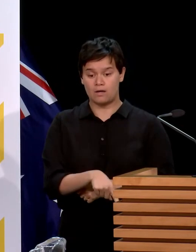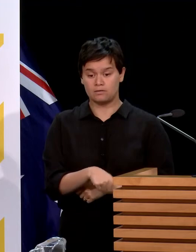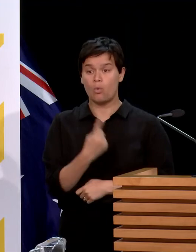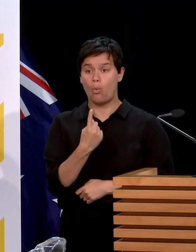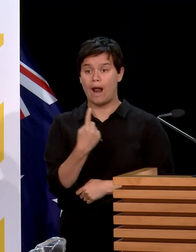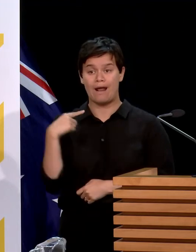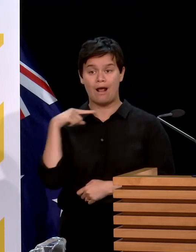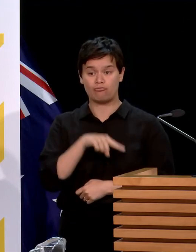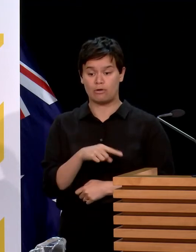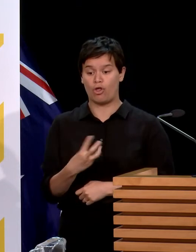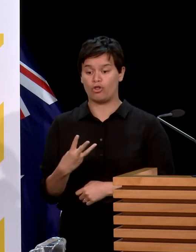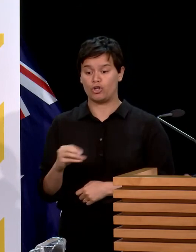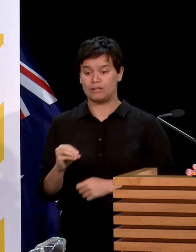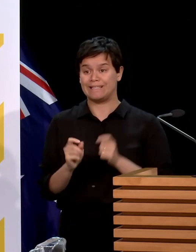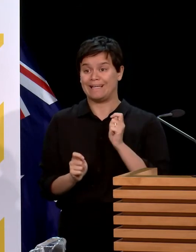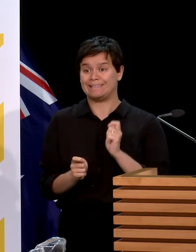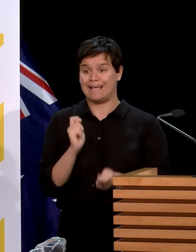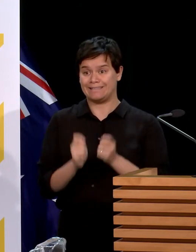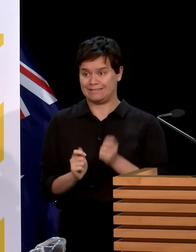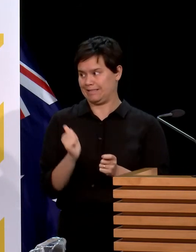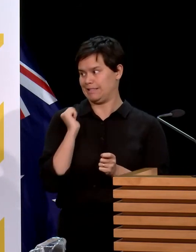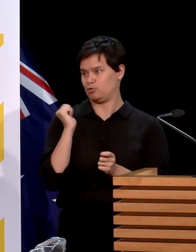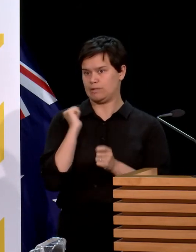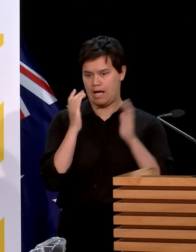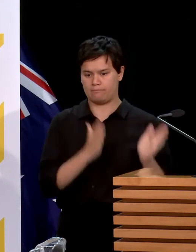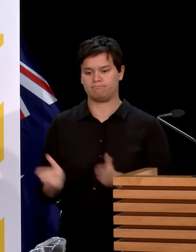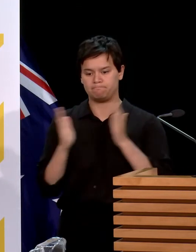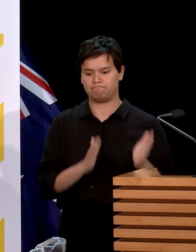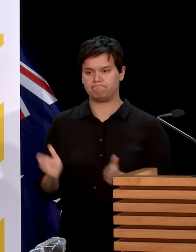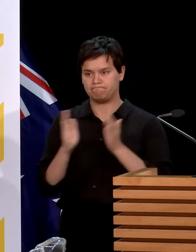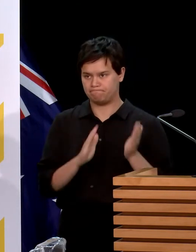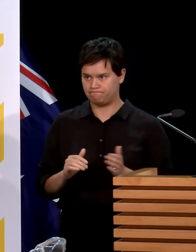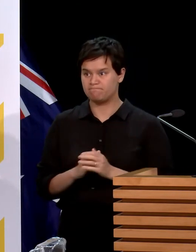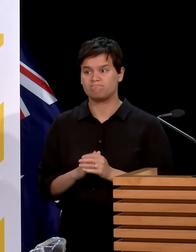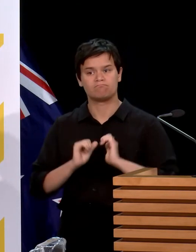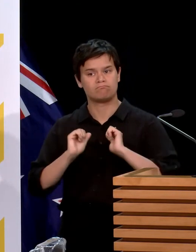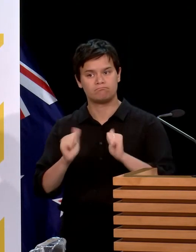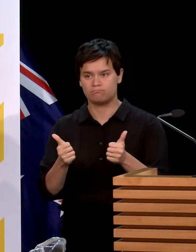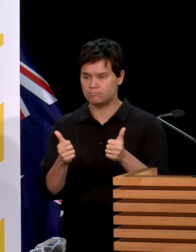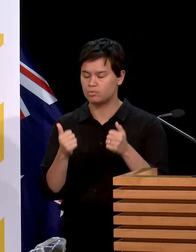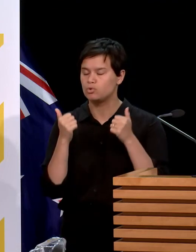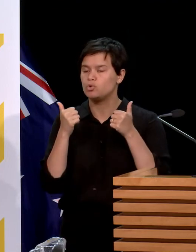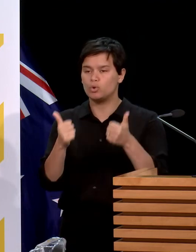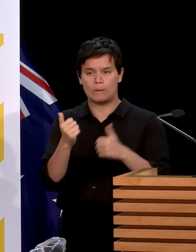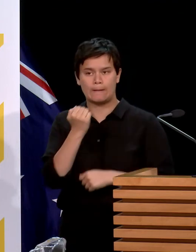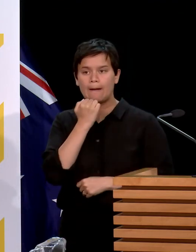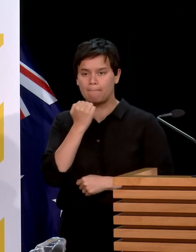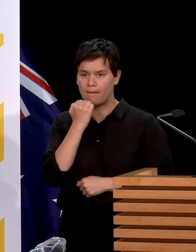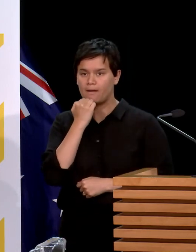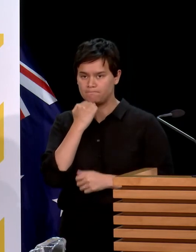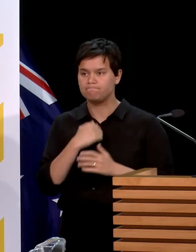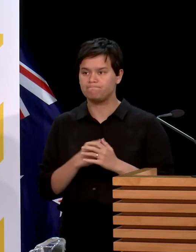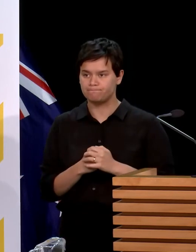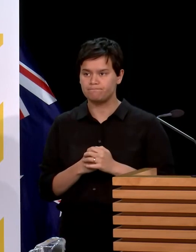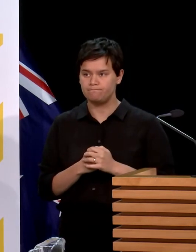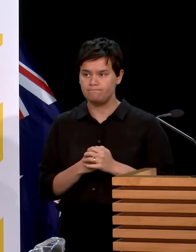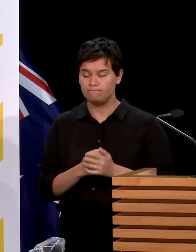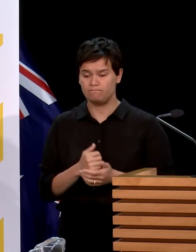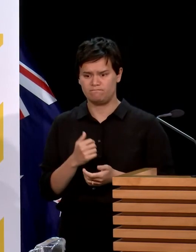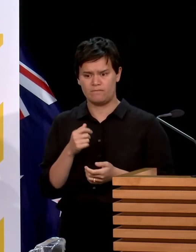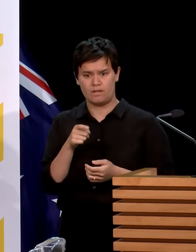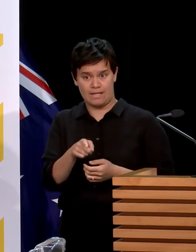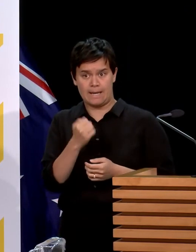5,130 tests that were processed yesterday. Another strong figure which helps to provide us reassurance that if there was